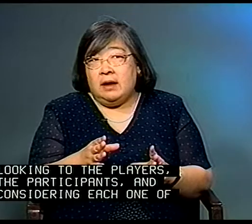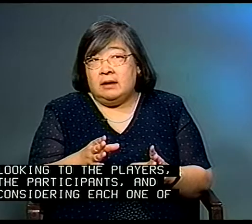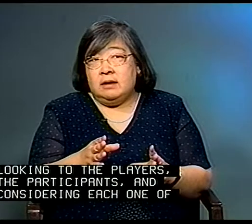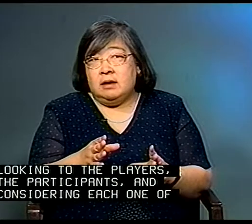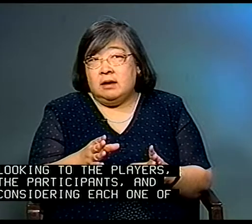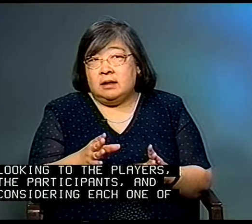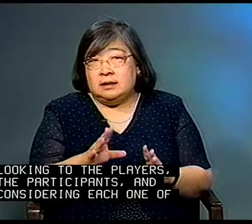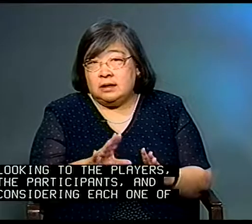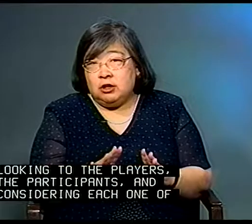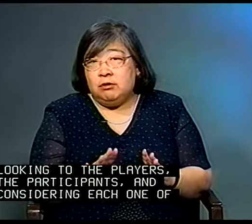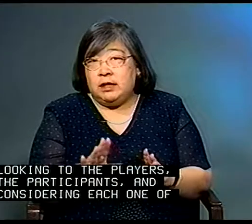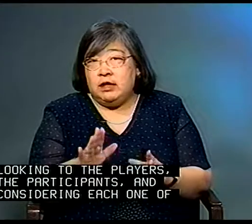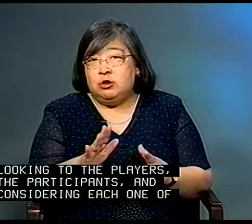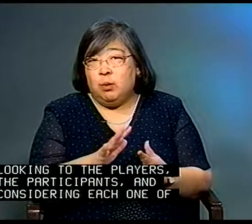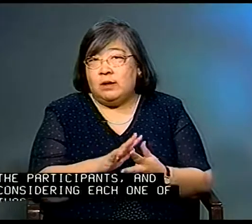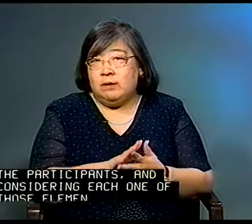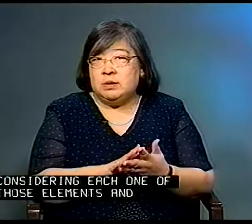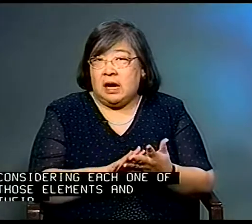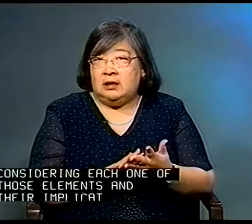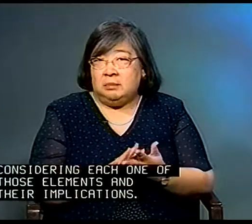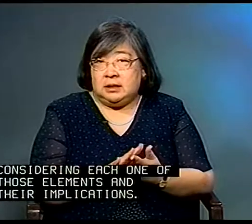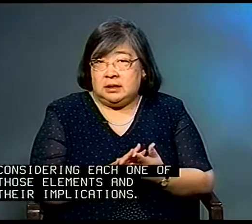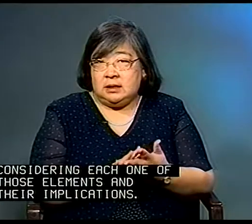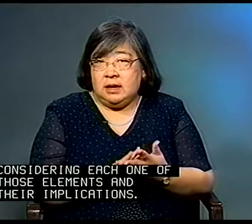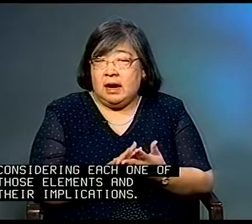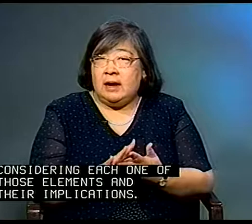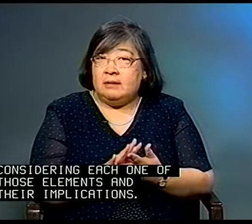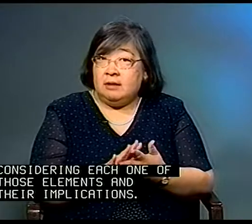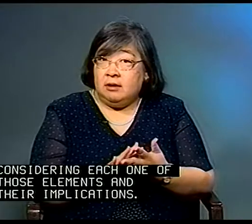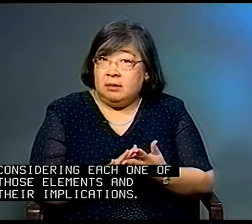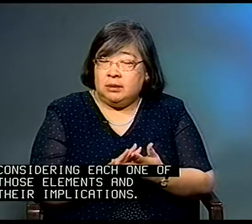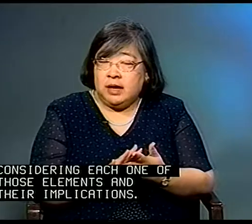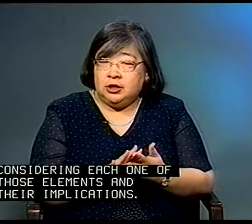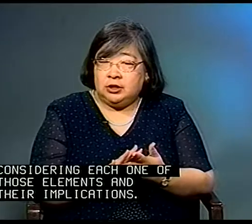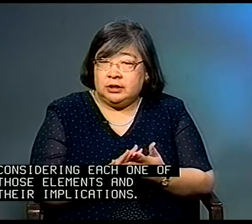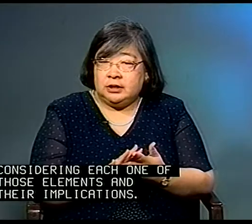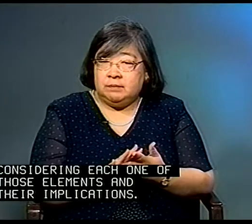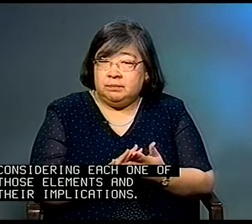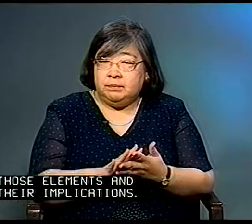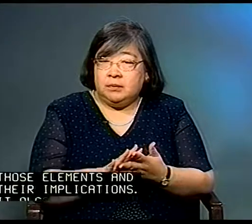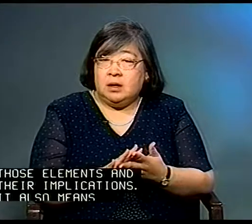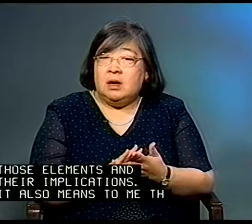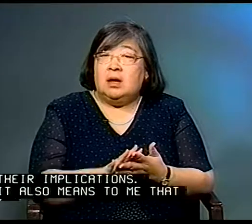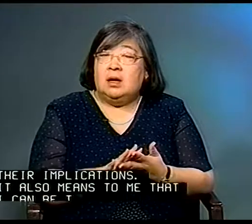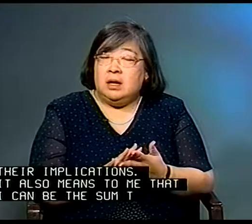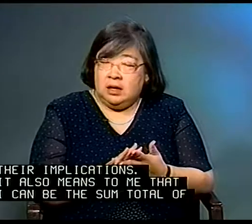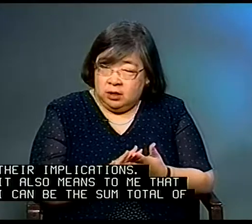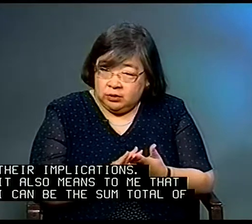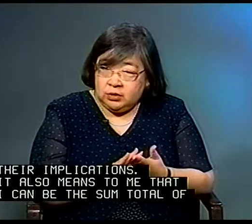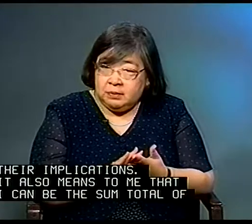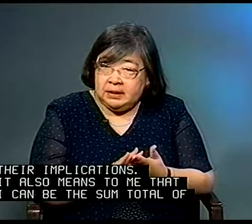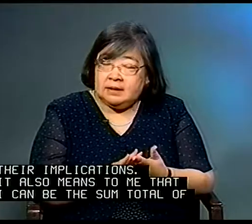and considering each one of those elements and their implications. It also means to